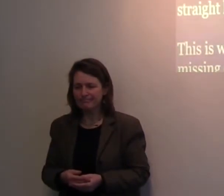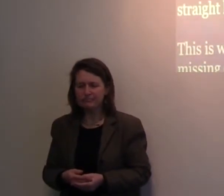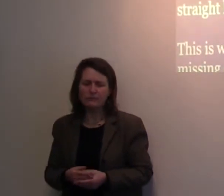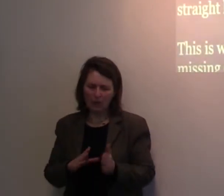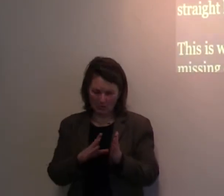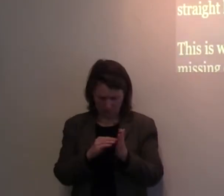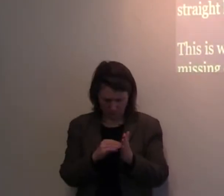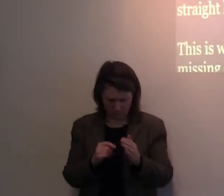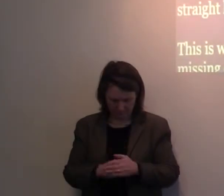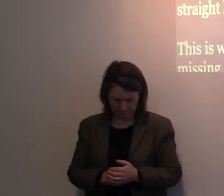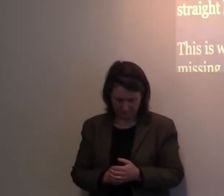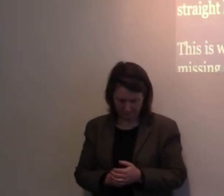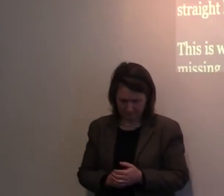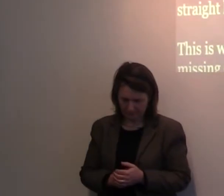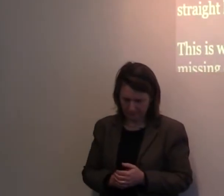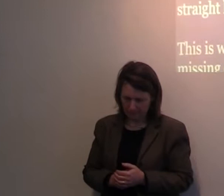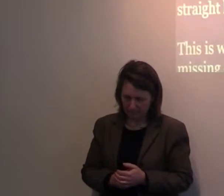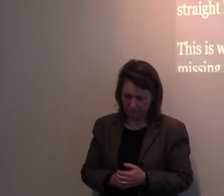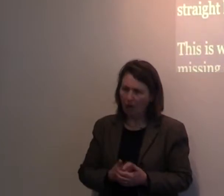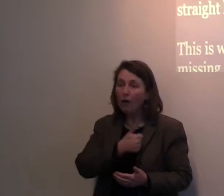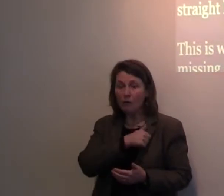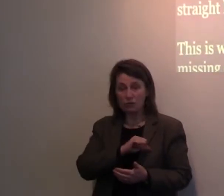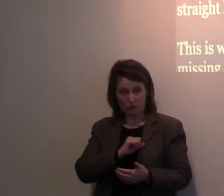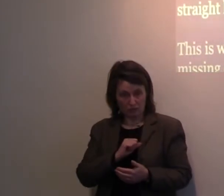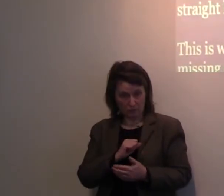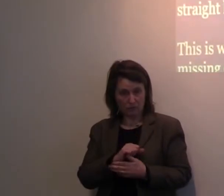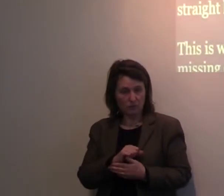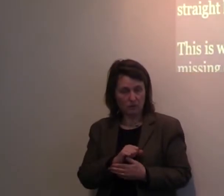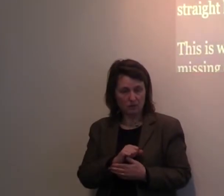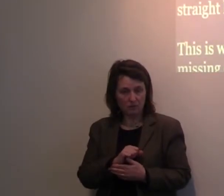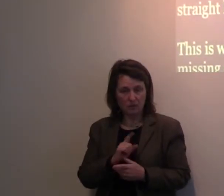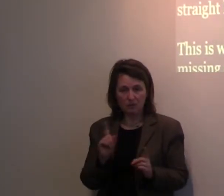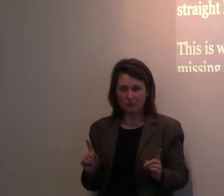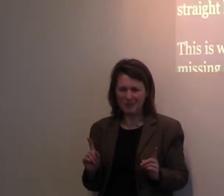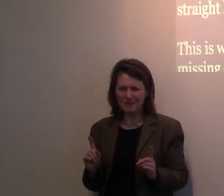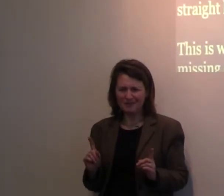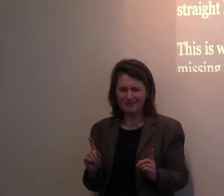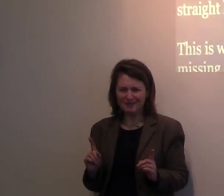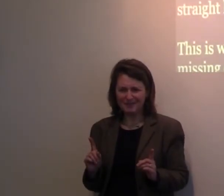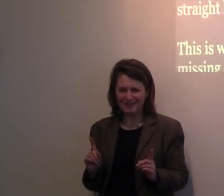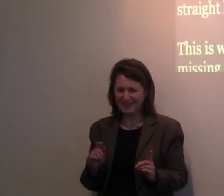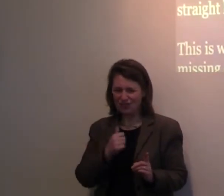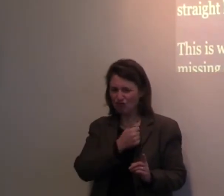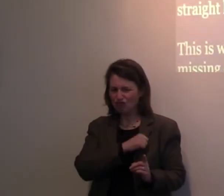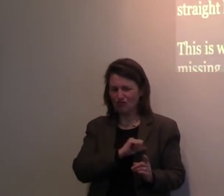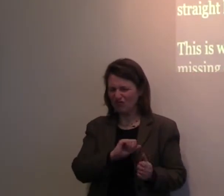Example. I am a Christian, but I don't have any Christian friends.